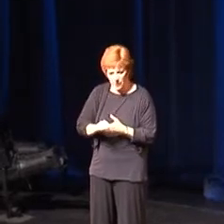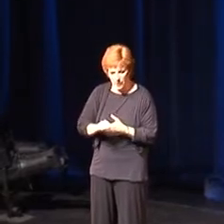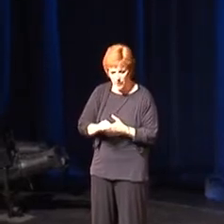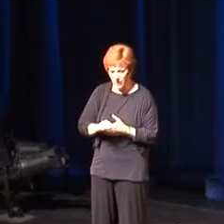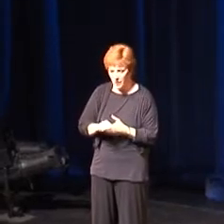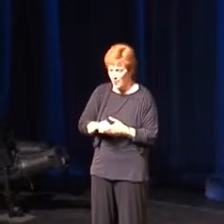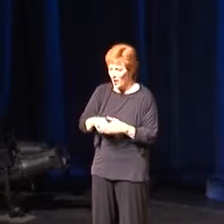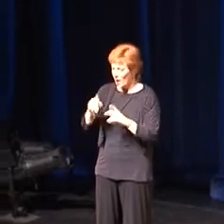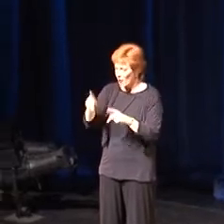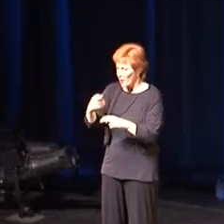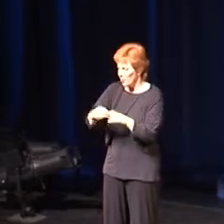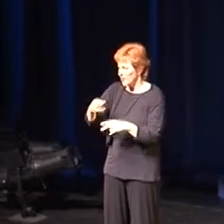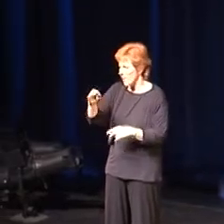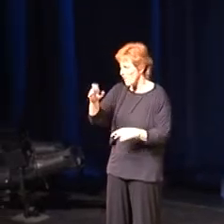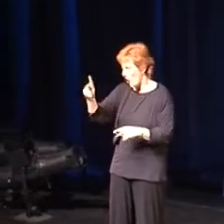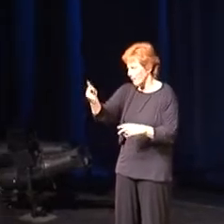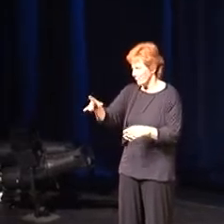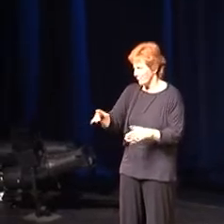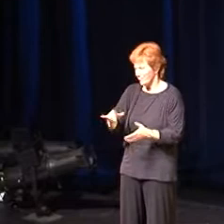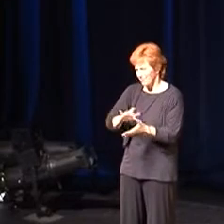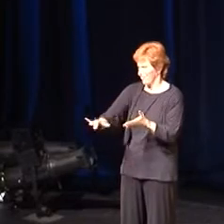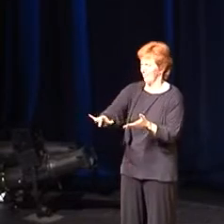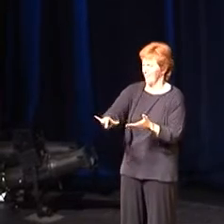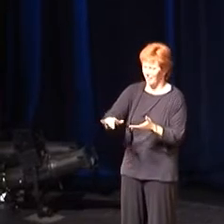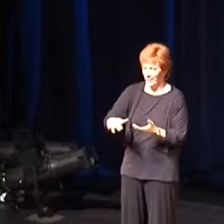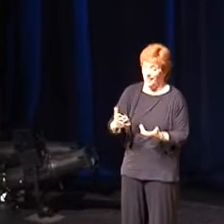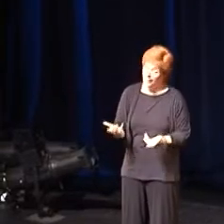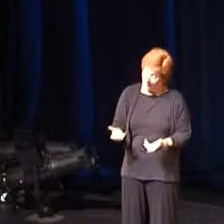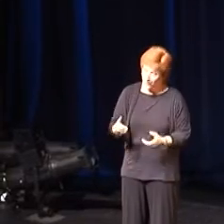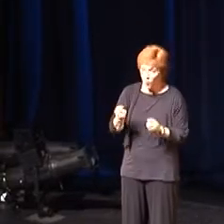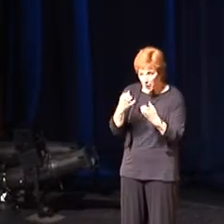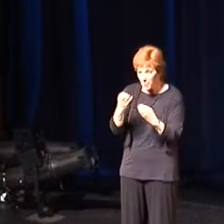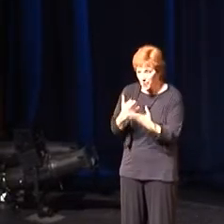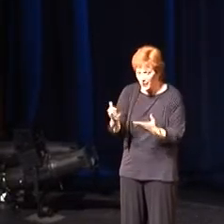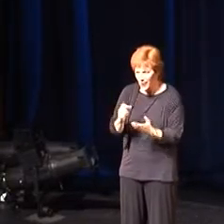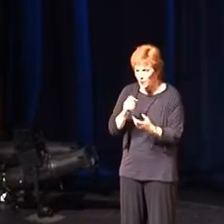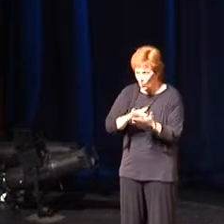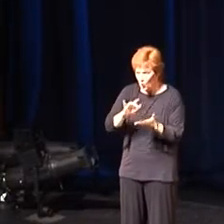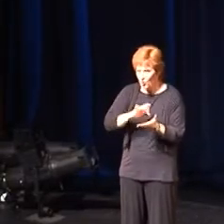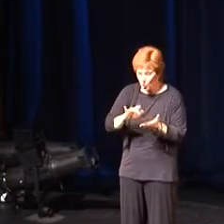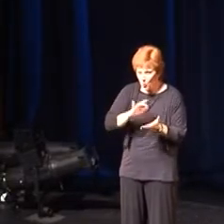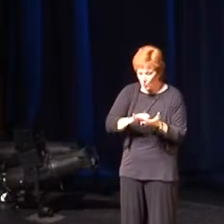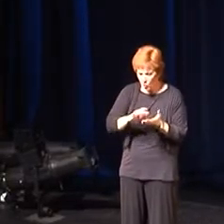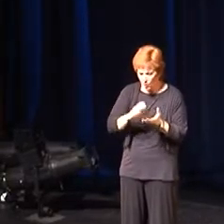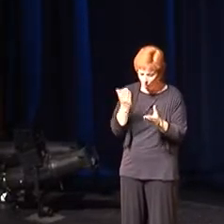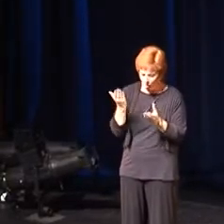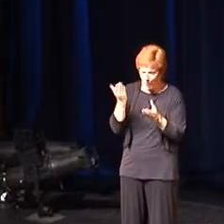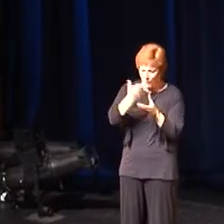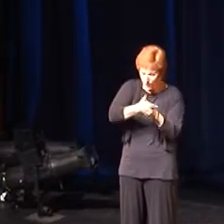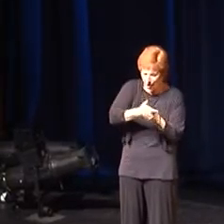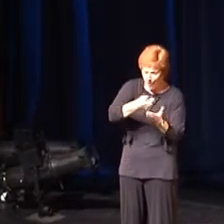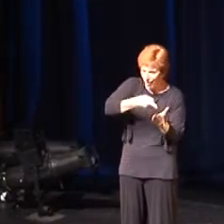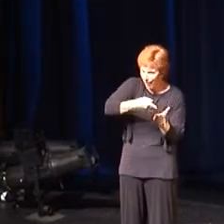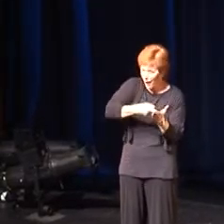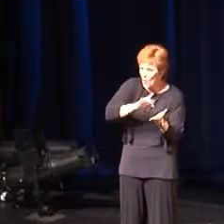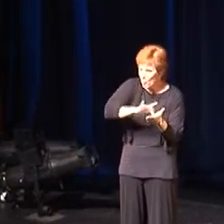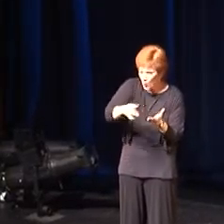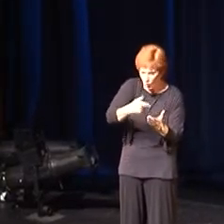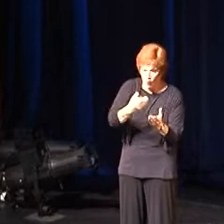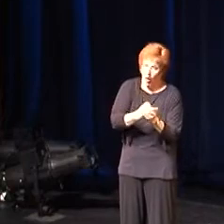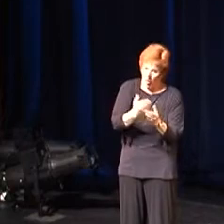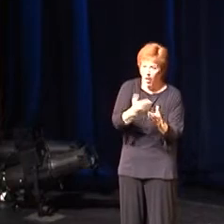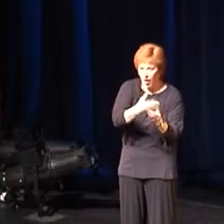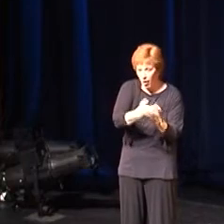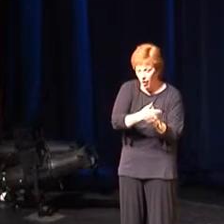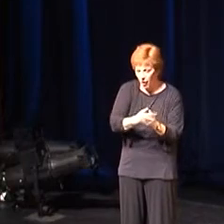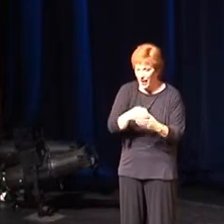is rude. Okay, so as the child does these things, you just, you know, put those things in the rude file folder. Pushing in line